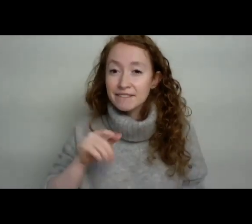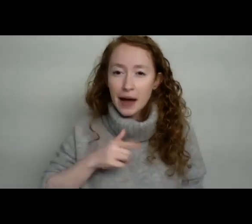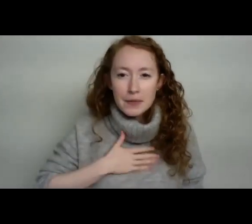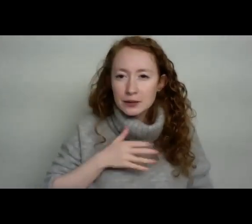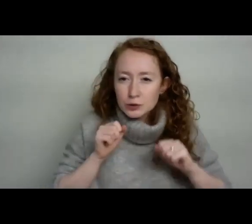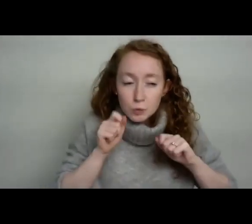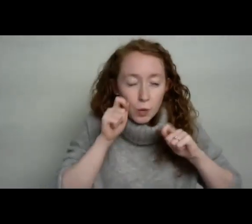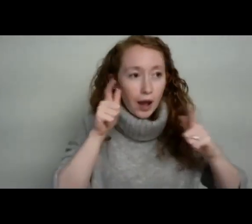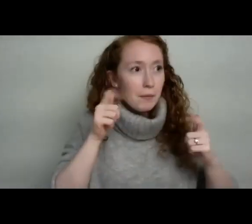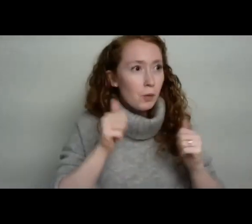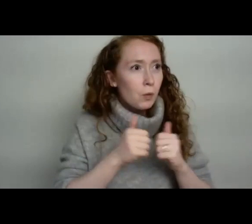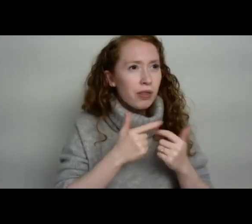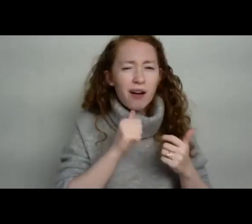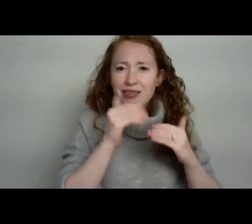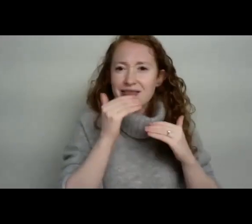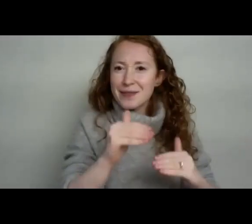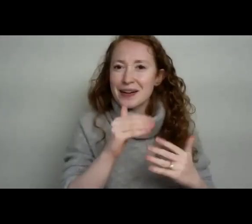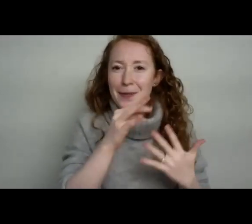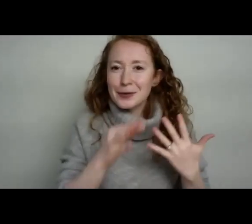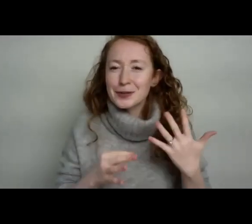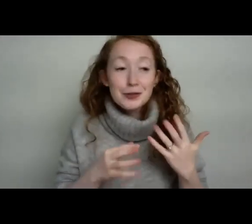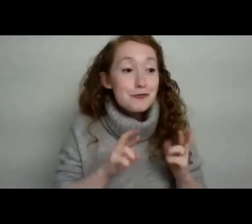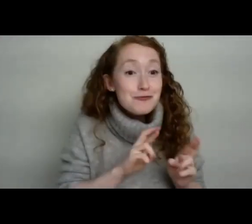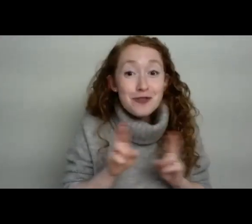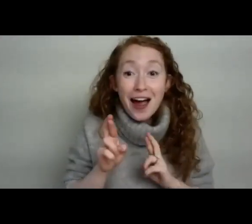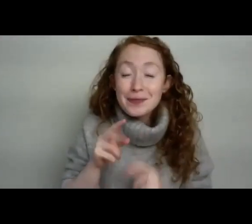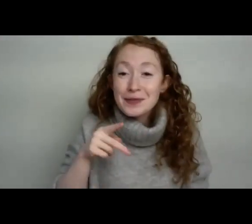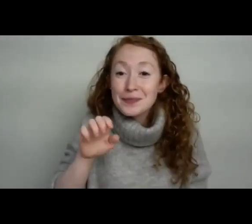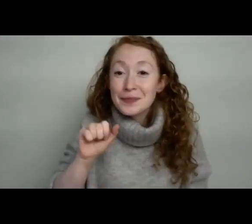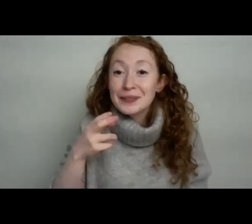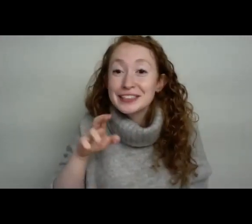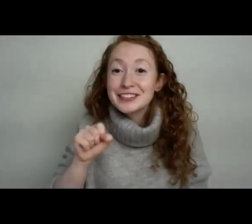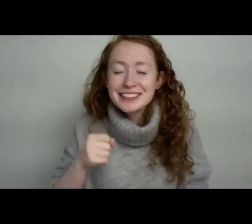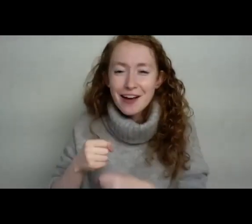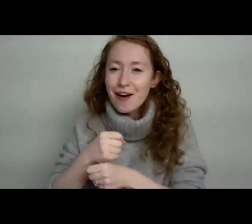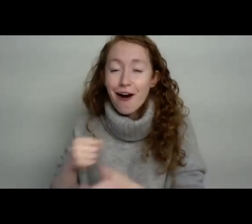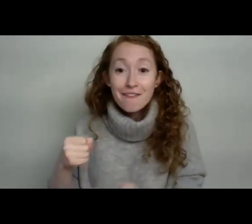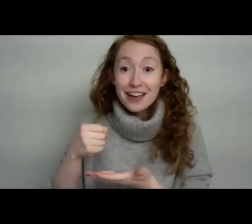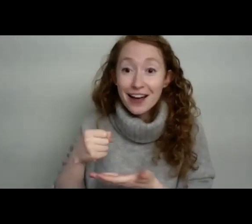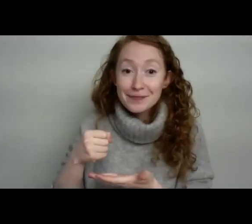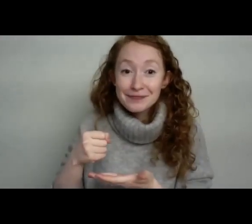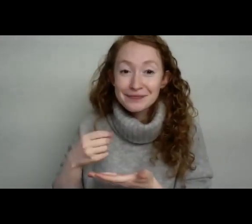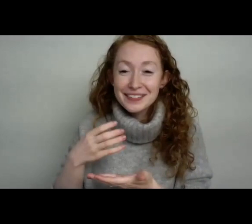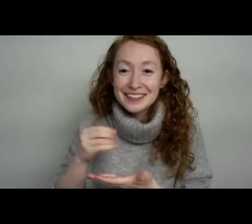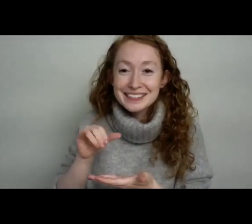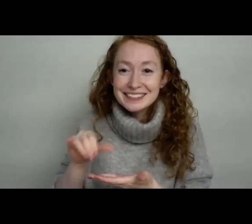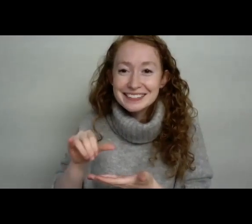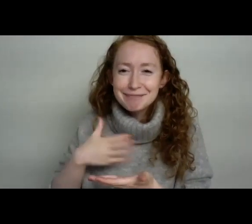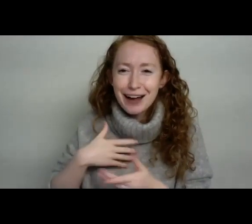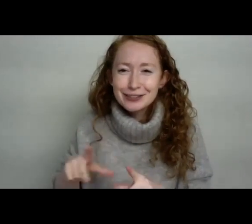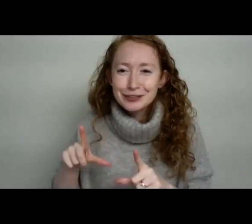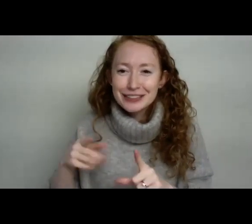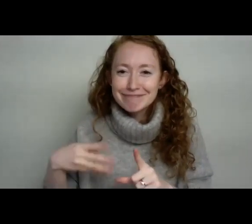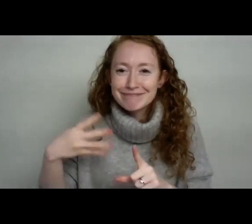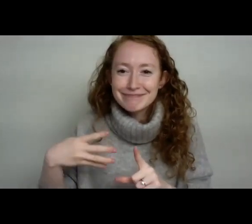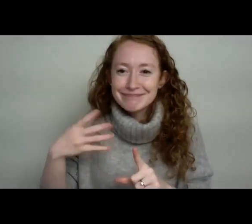coffee cake, of ripe peaches, and even Oh, my screen is not